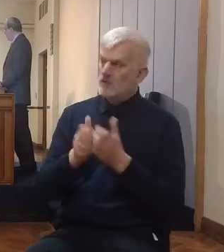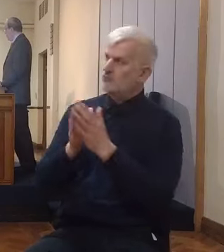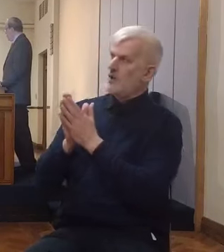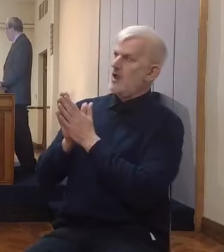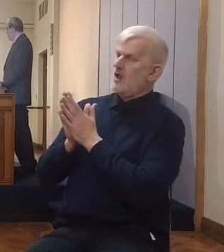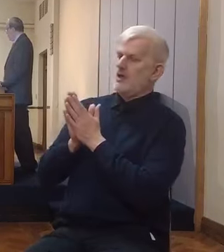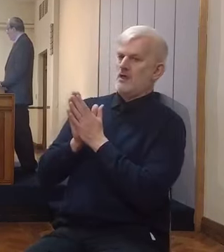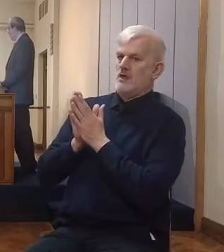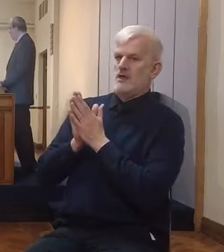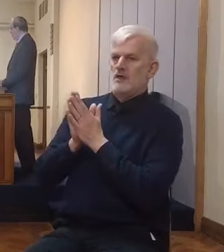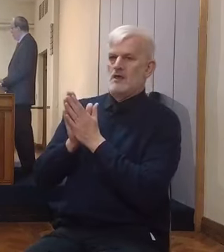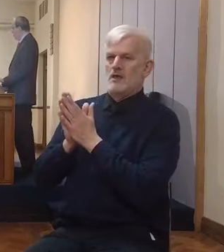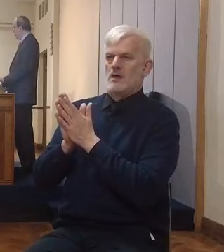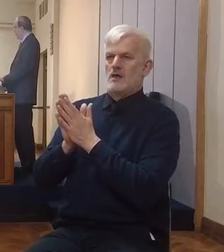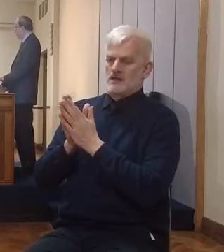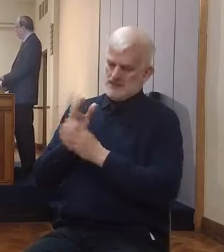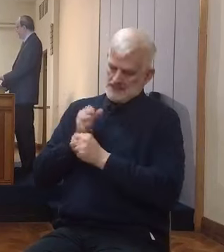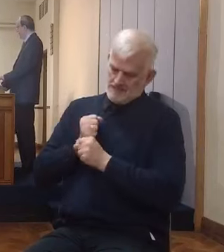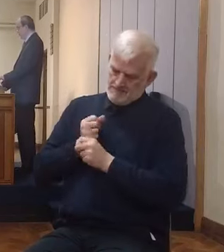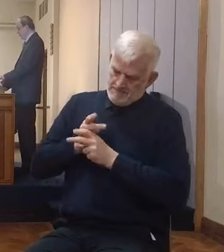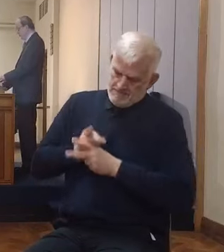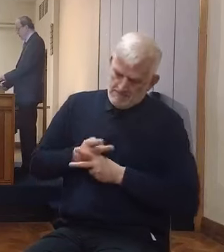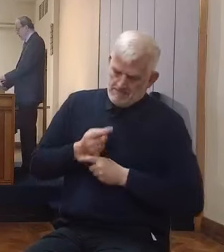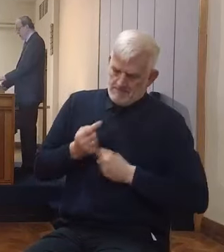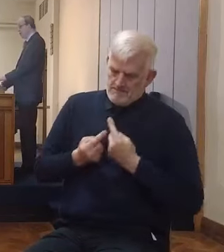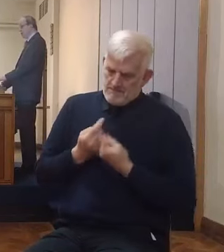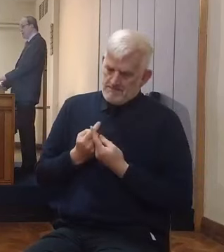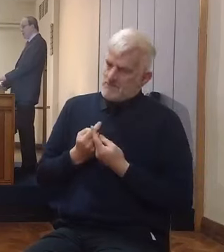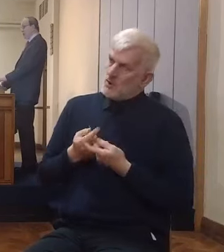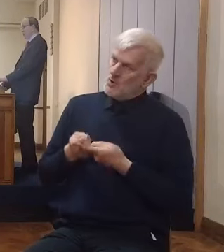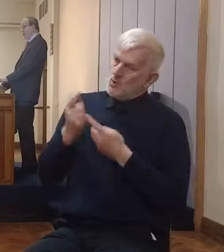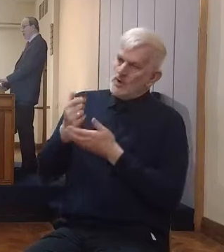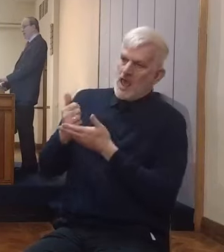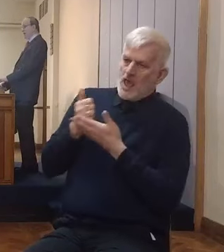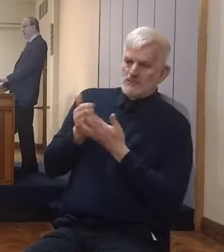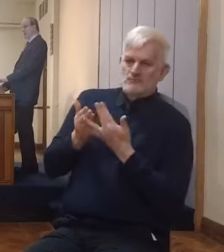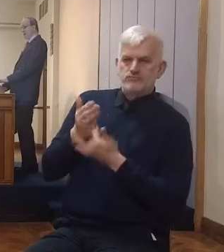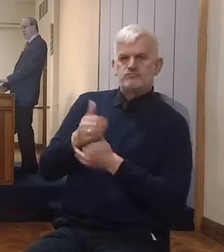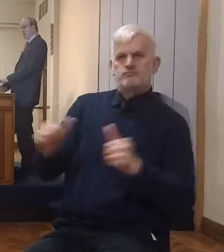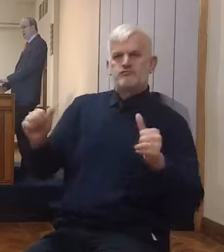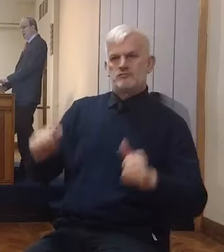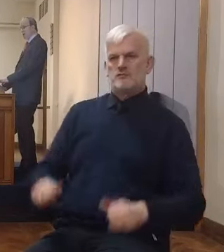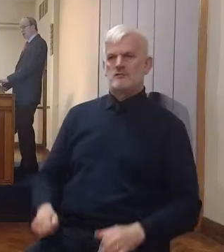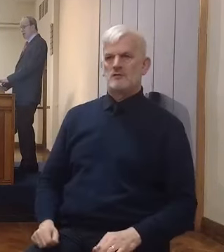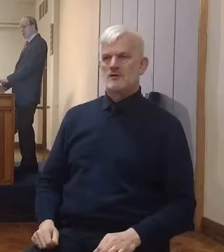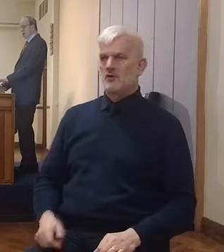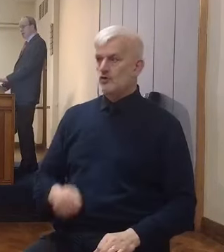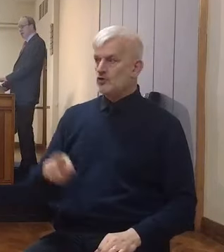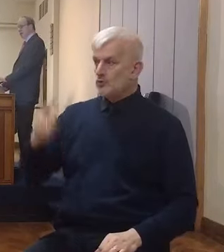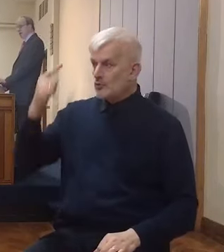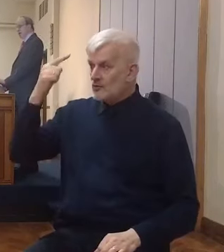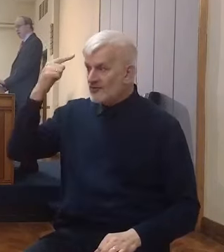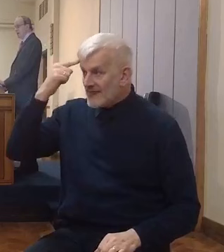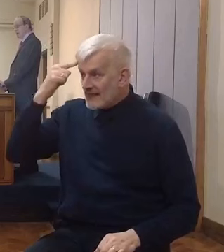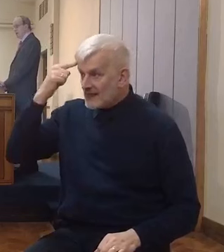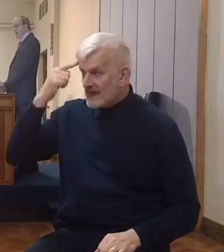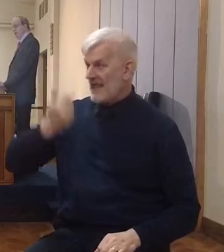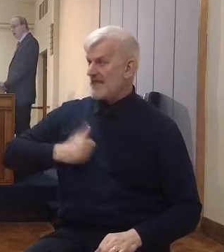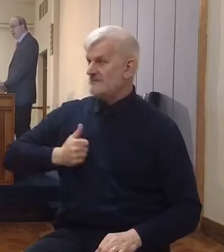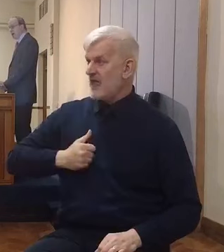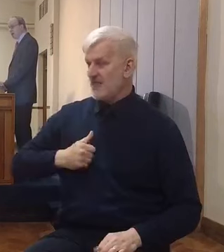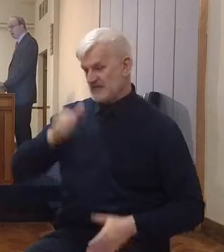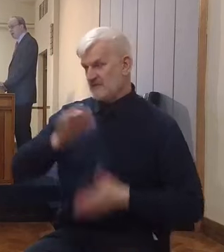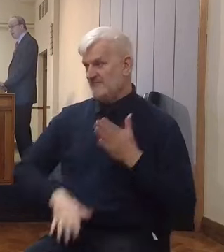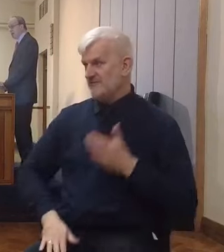and together, and the Lord sees us through. You'd think we would be seasoned, but then in no time